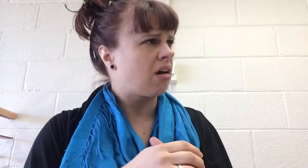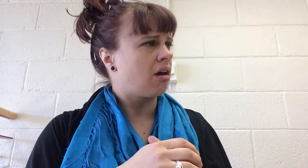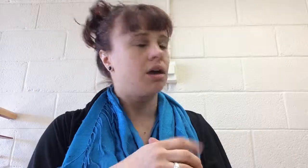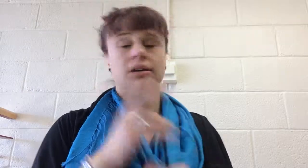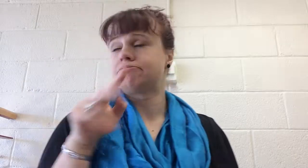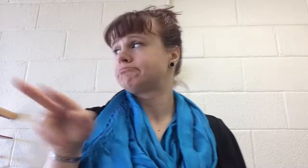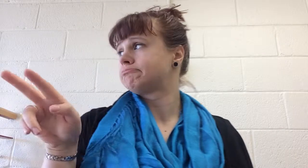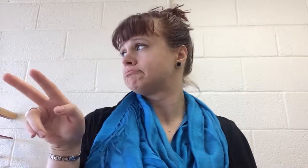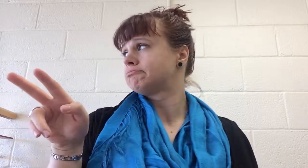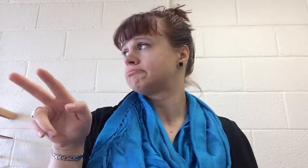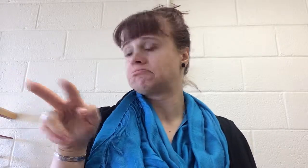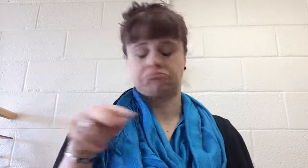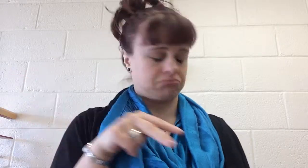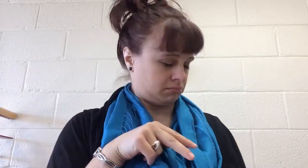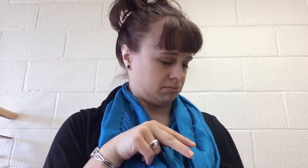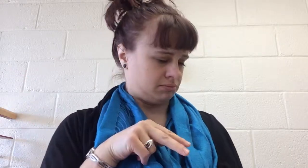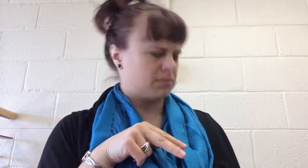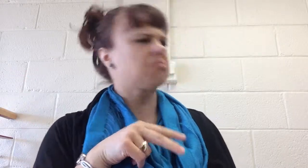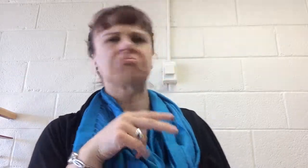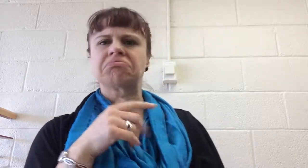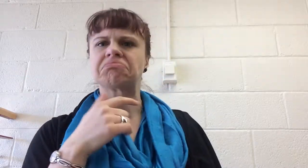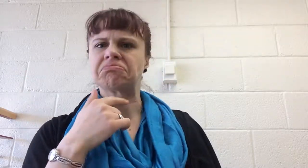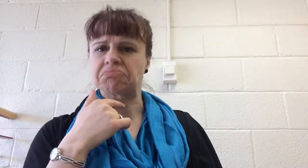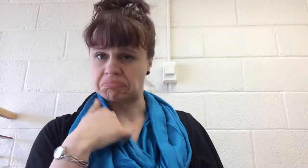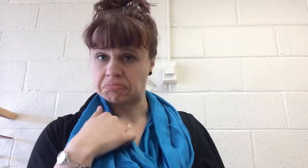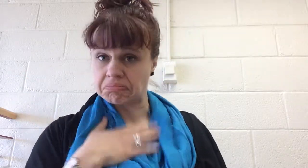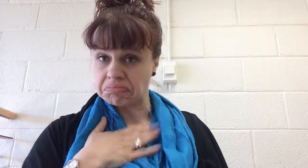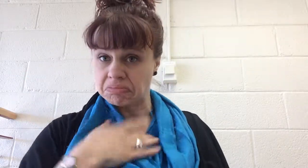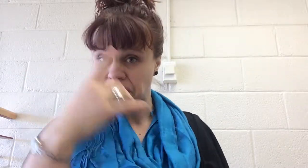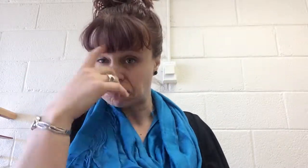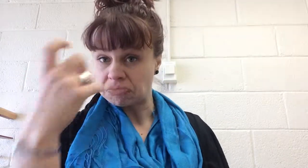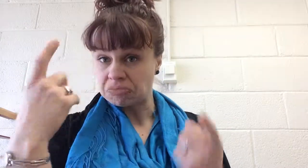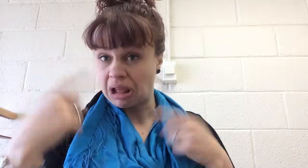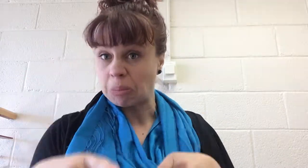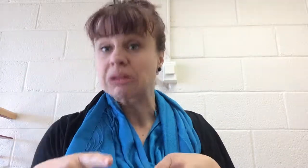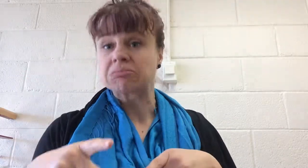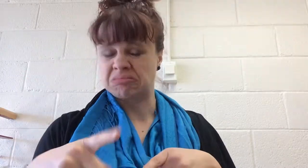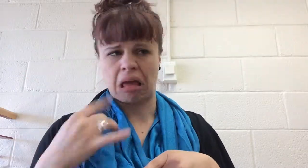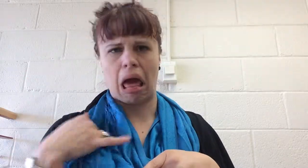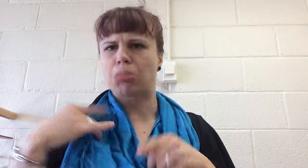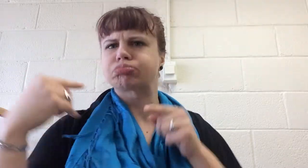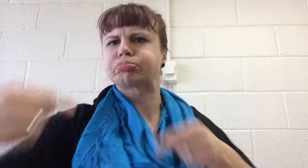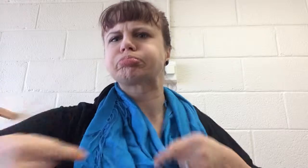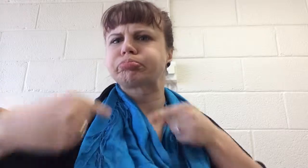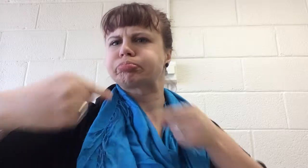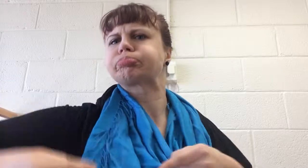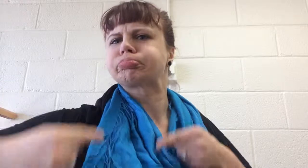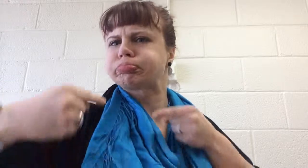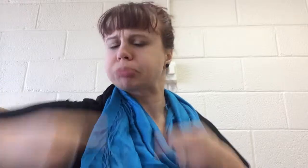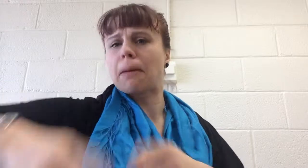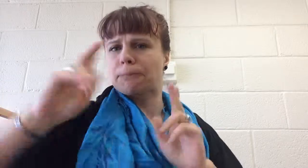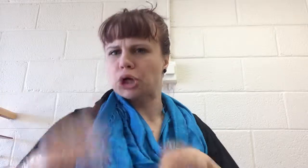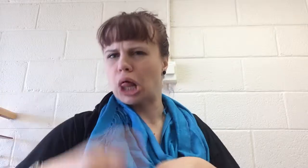with somebody when I was under anesthesia. Did that really happen? Did I wrestle with